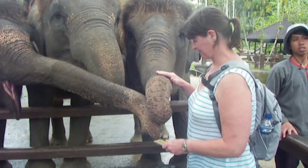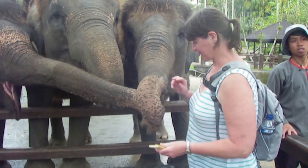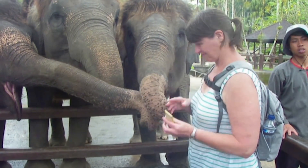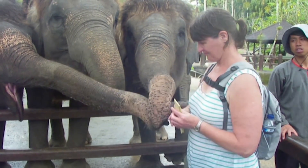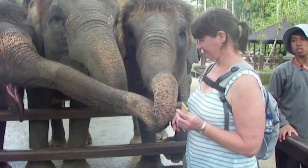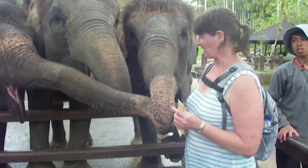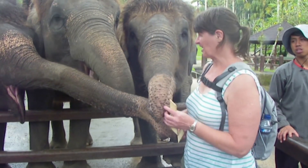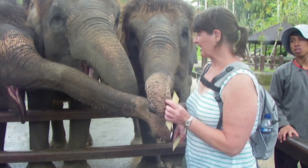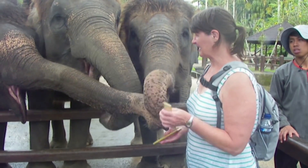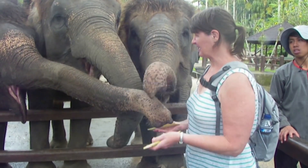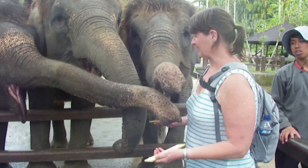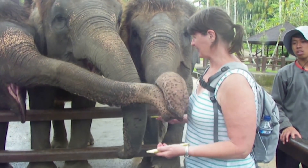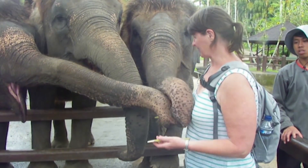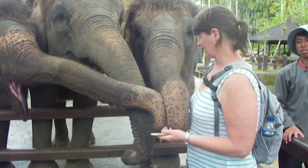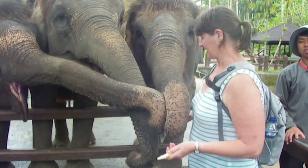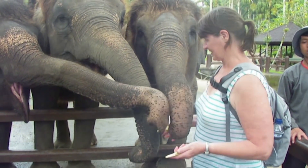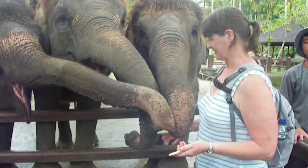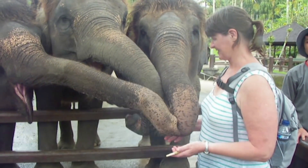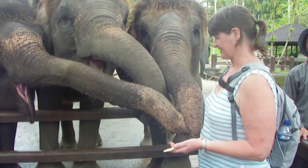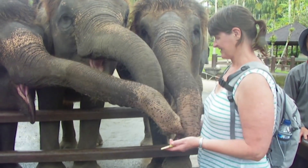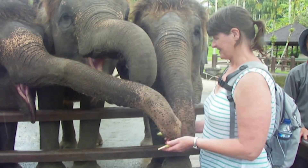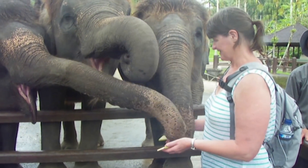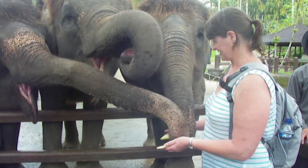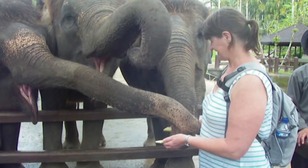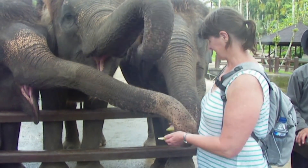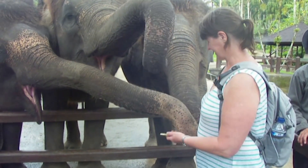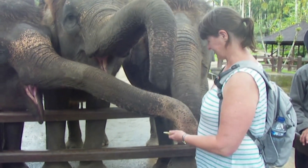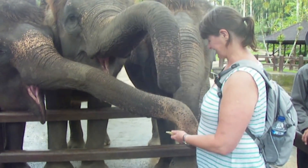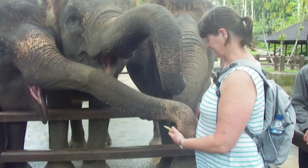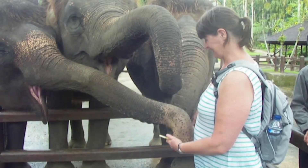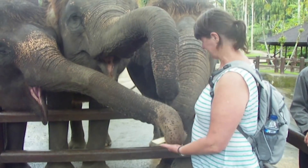was with Carla, and we were feeding them. It was really, really lovely.